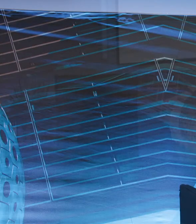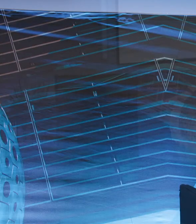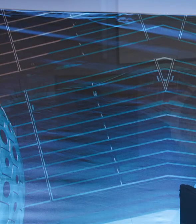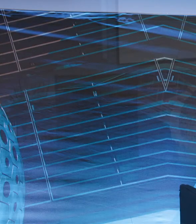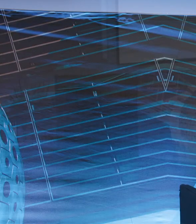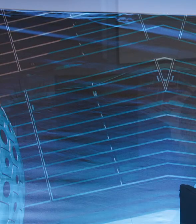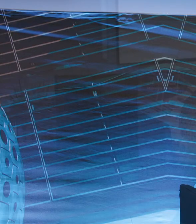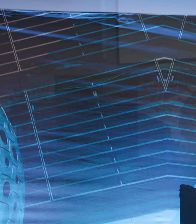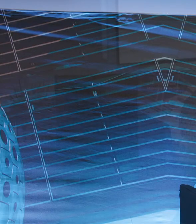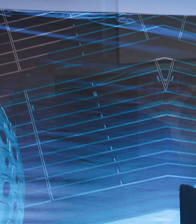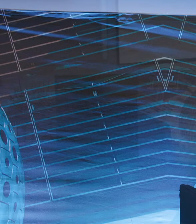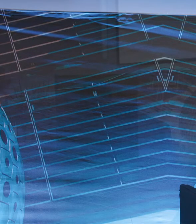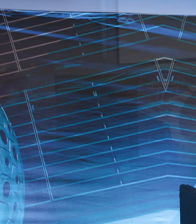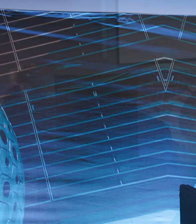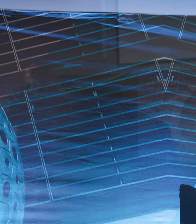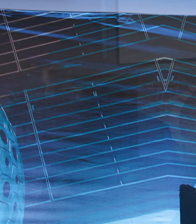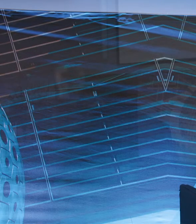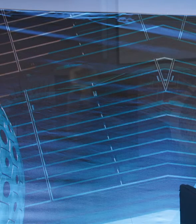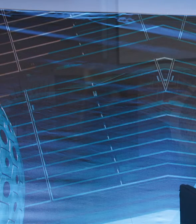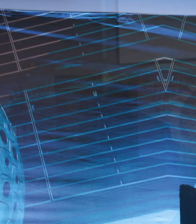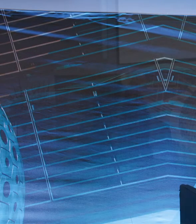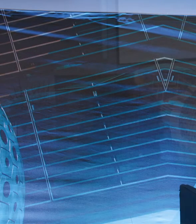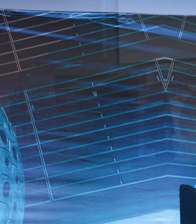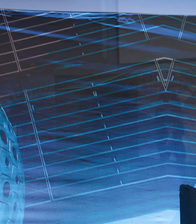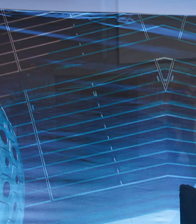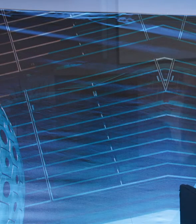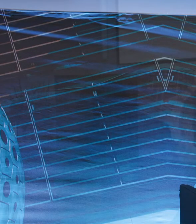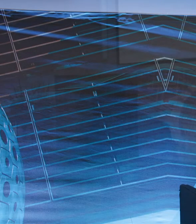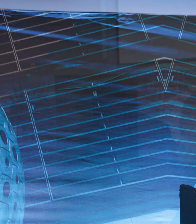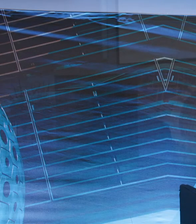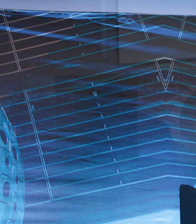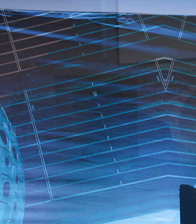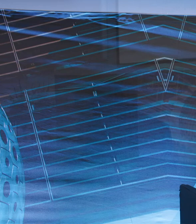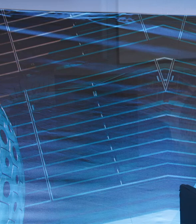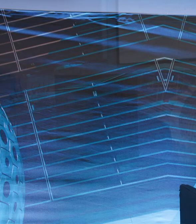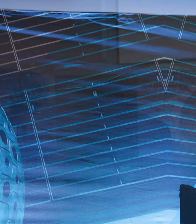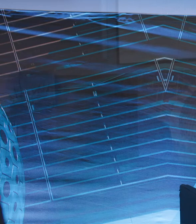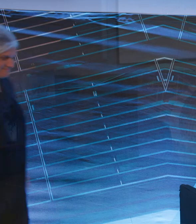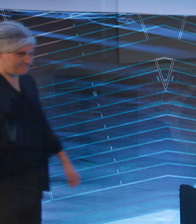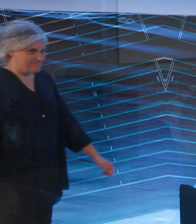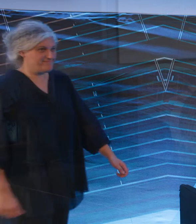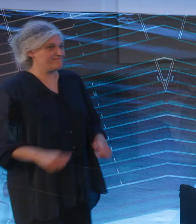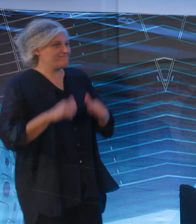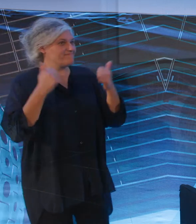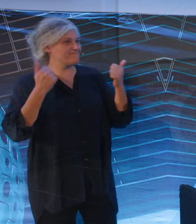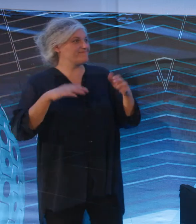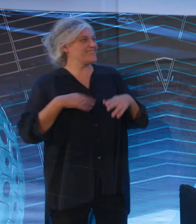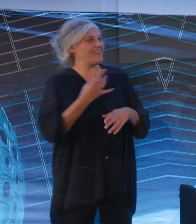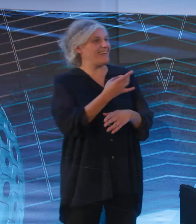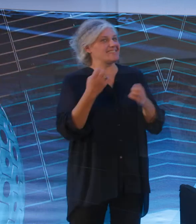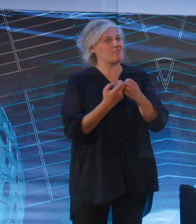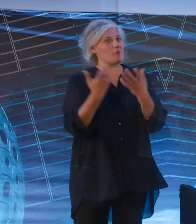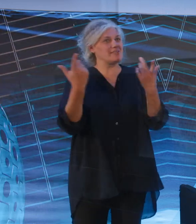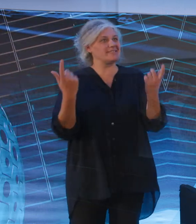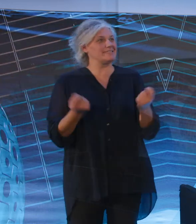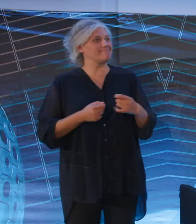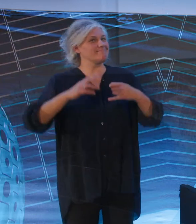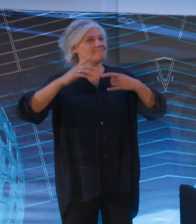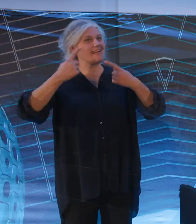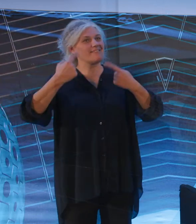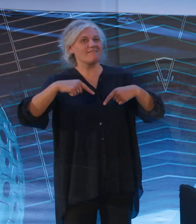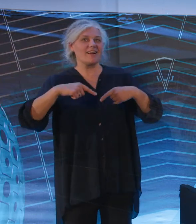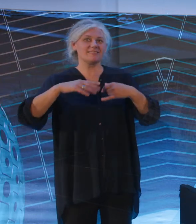Hello, Dave. Could I just ask everybody to settle into their seats? Because we just have some final last